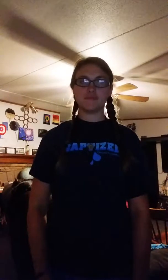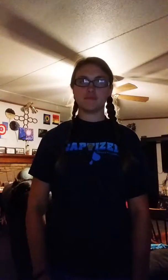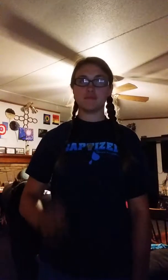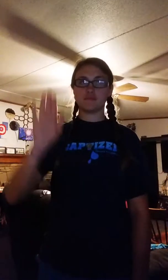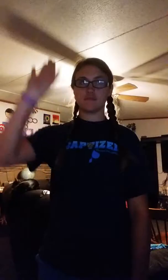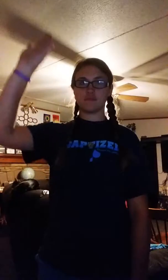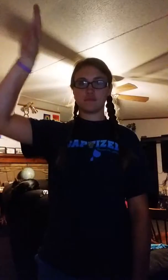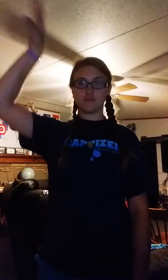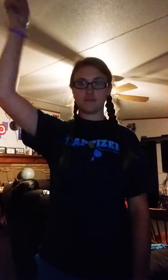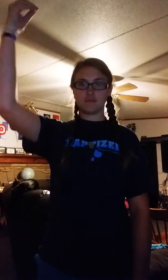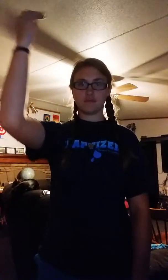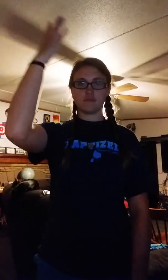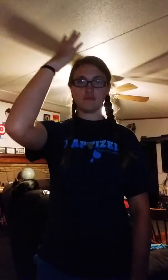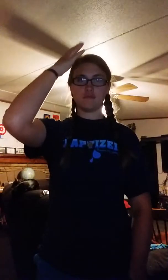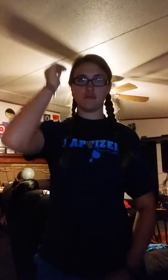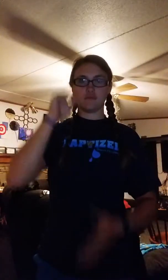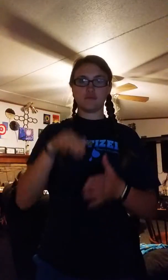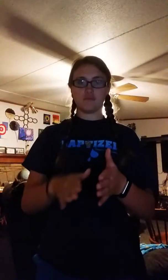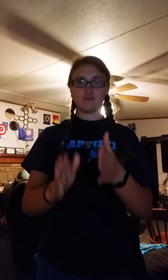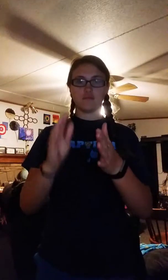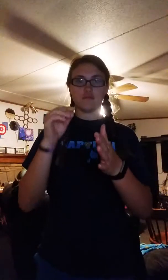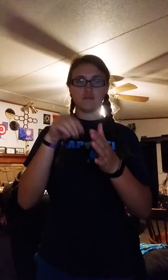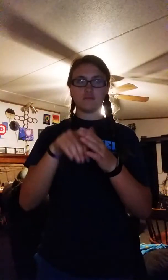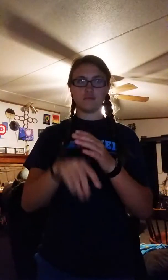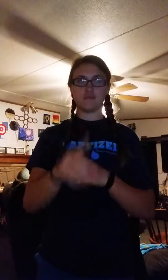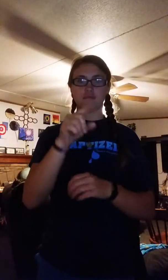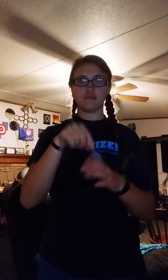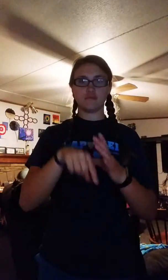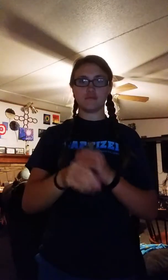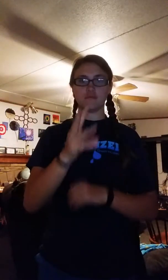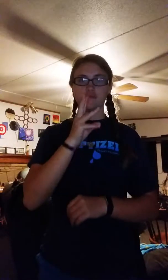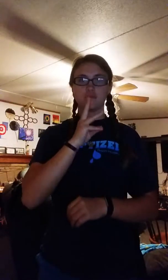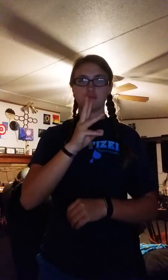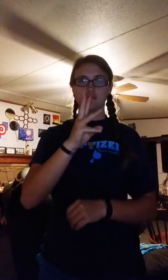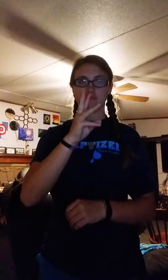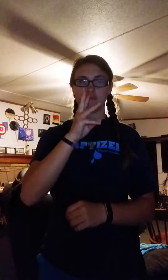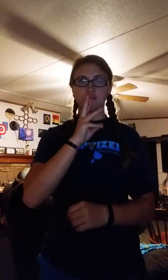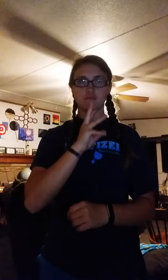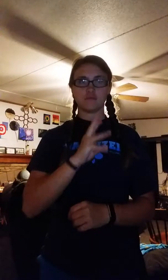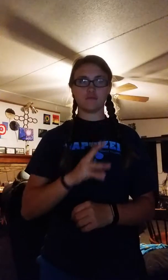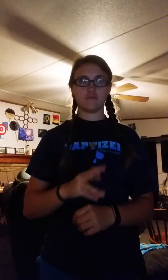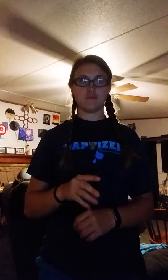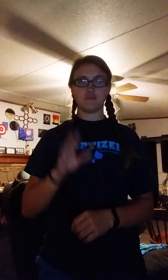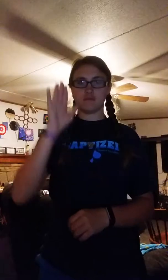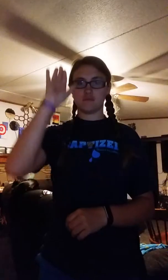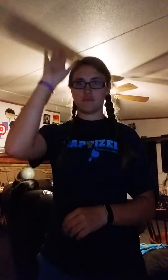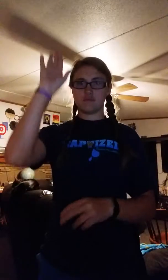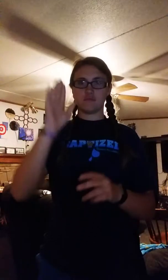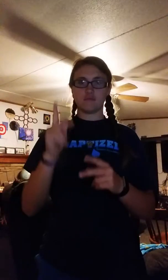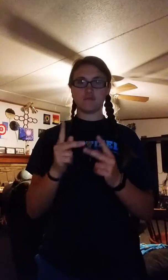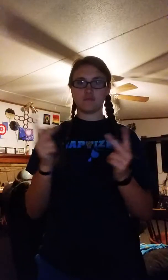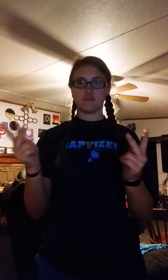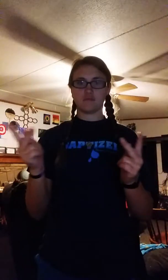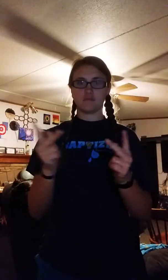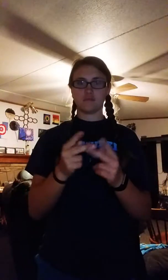Your grace abounds in deepest waters Your sovereign